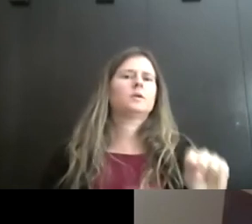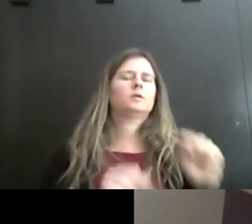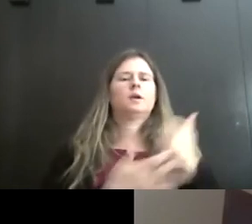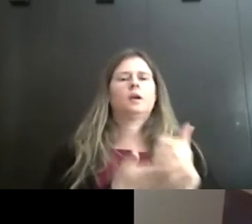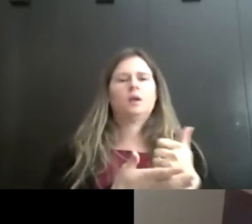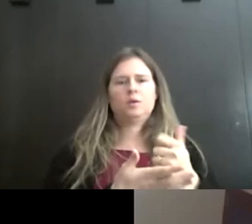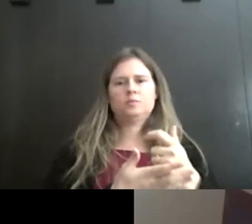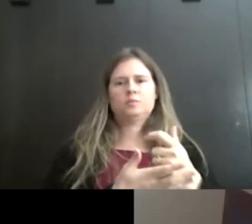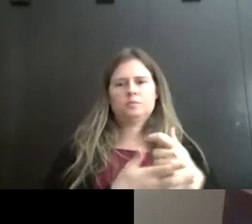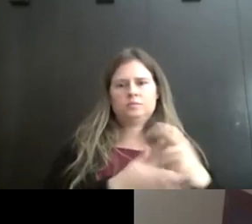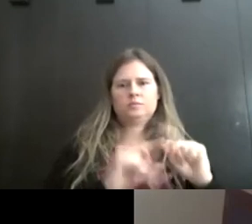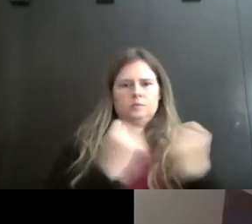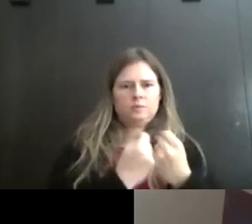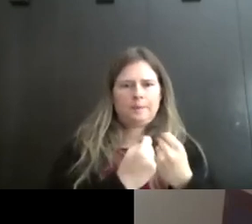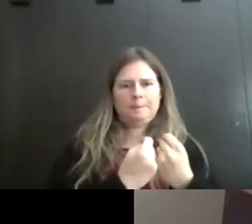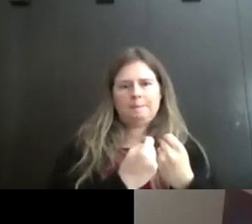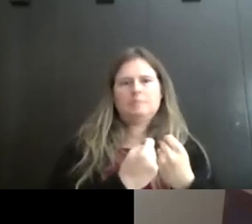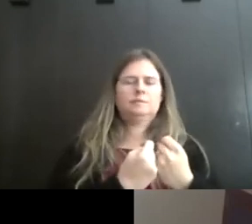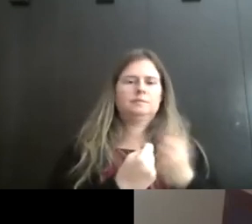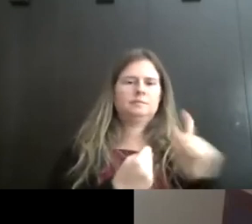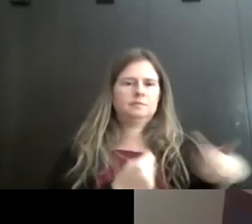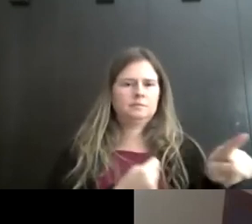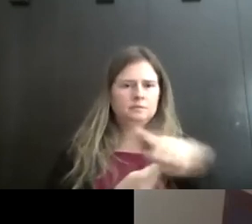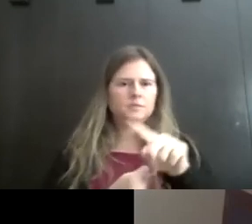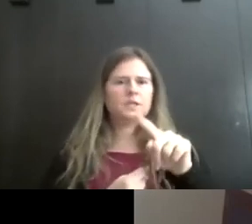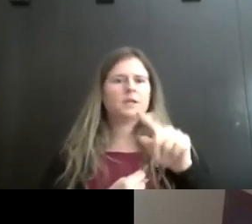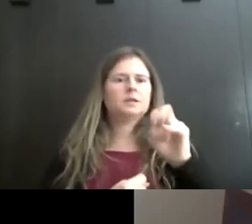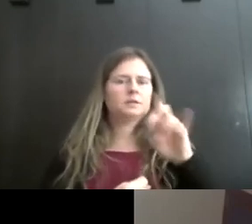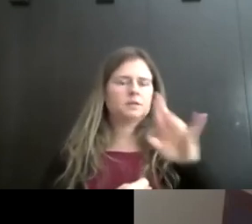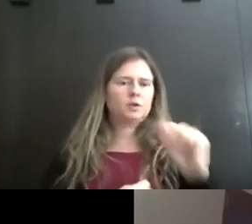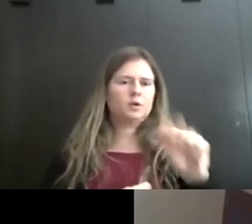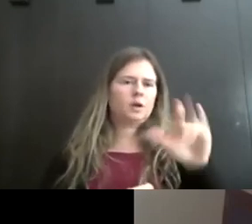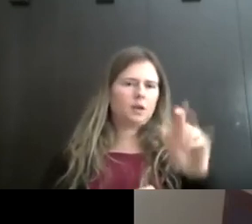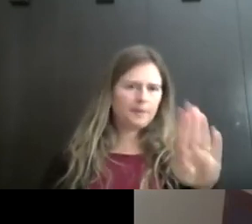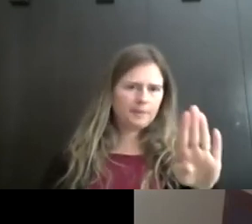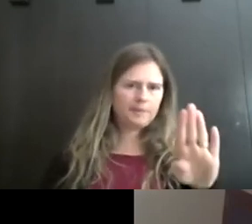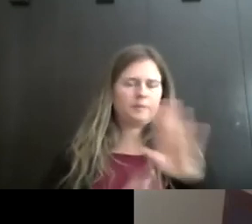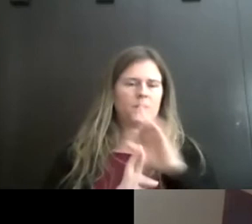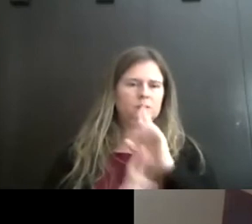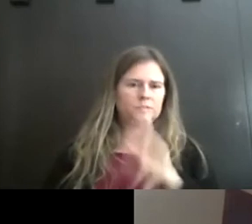people. They respond to pressure. So the Sierra Club,